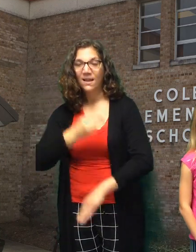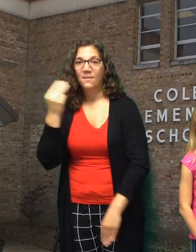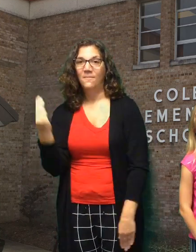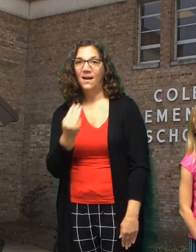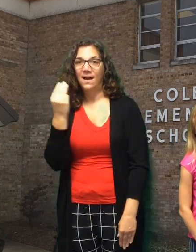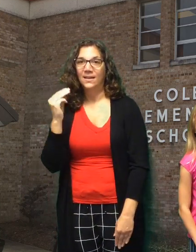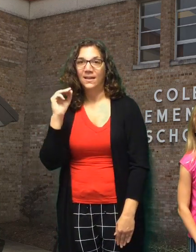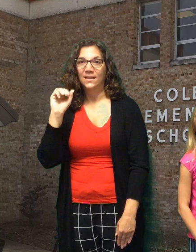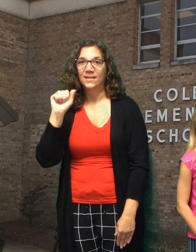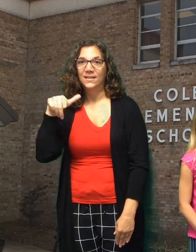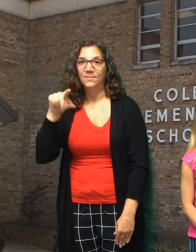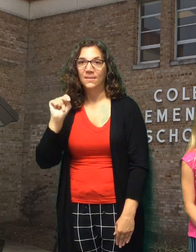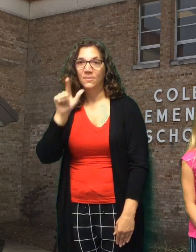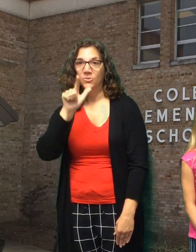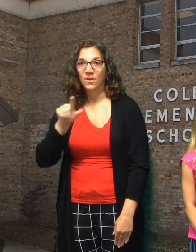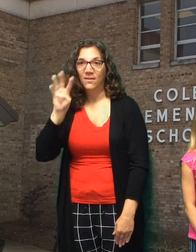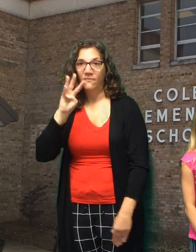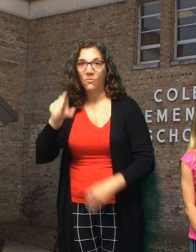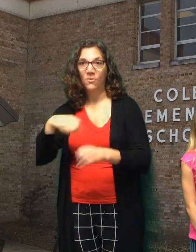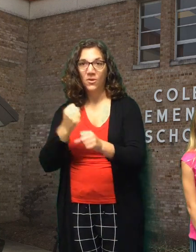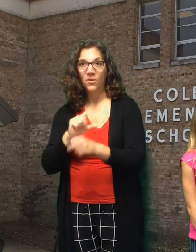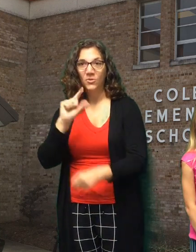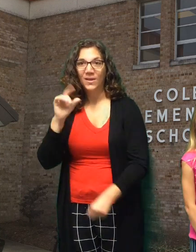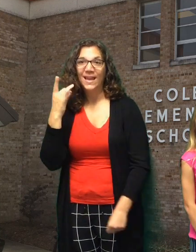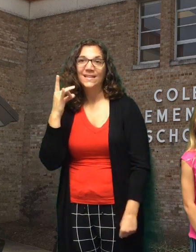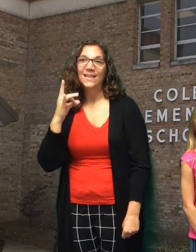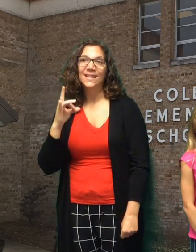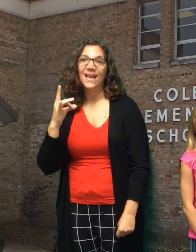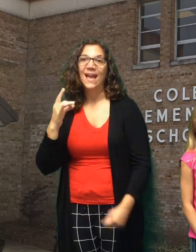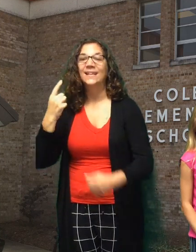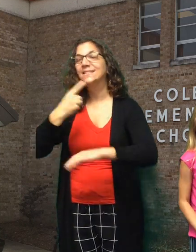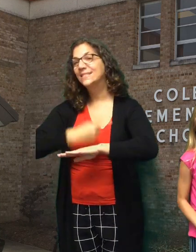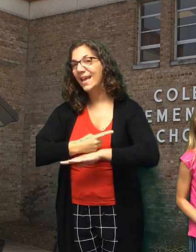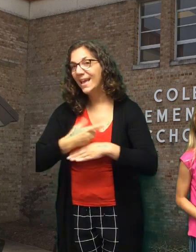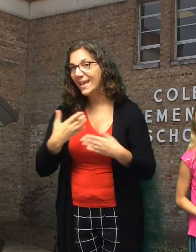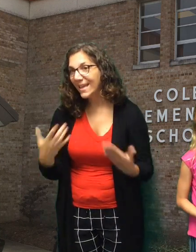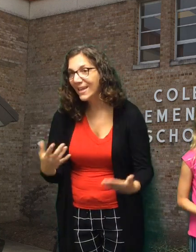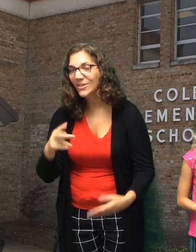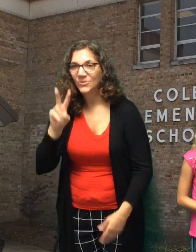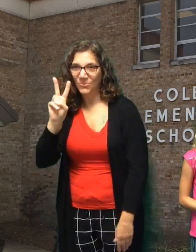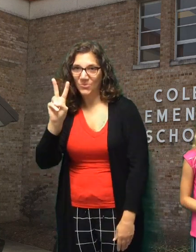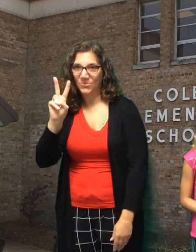Monday, September 24th, 2018, and it is day two.